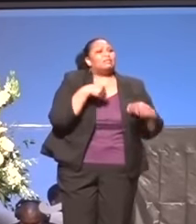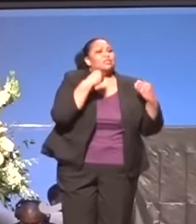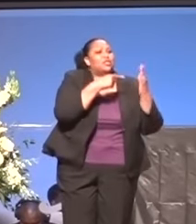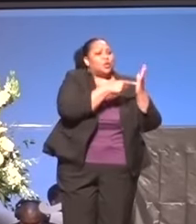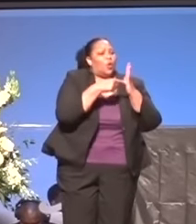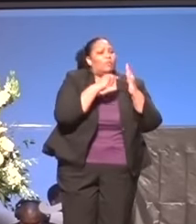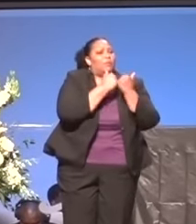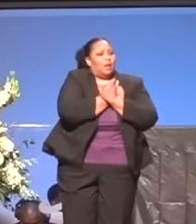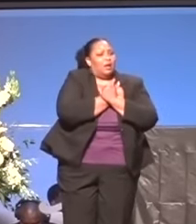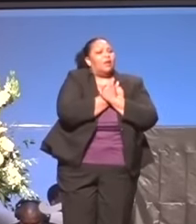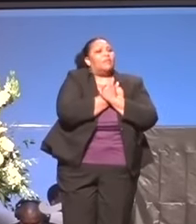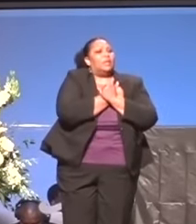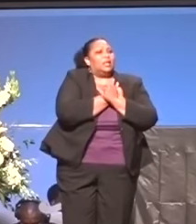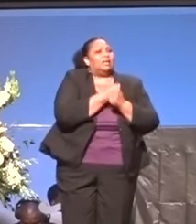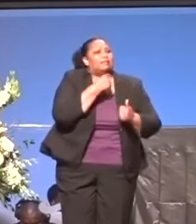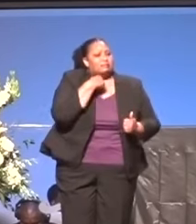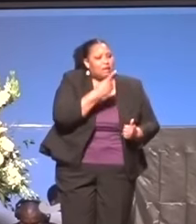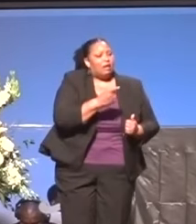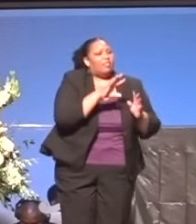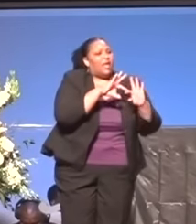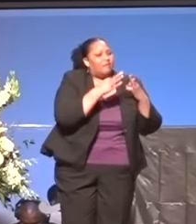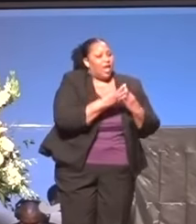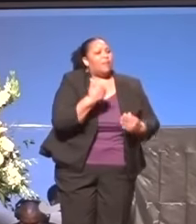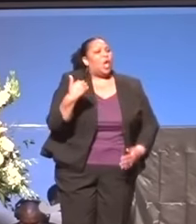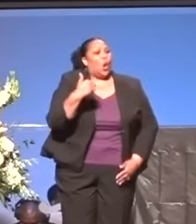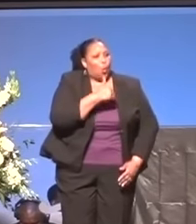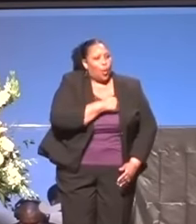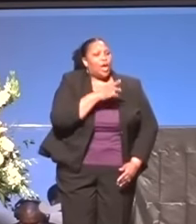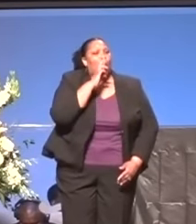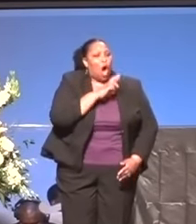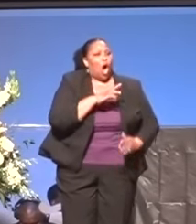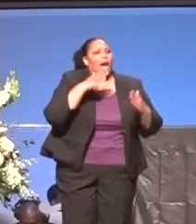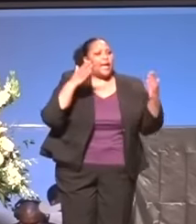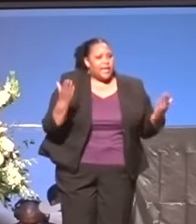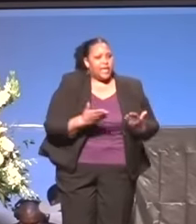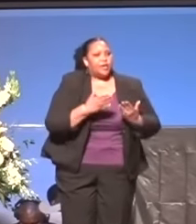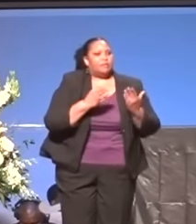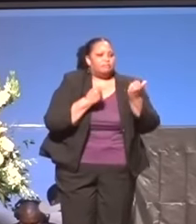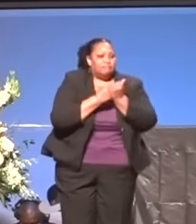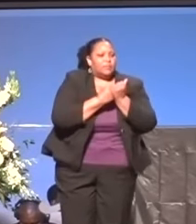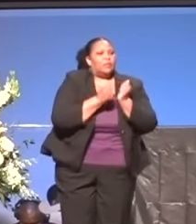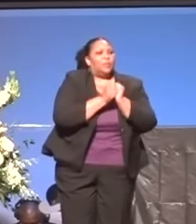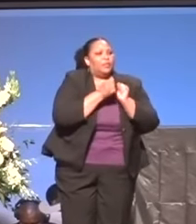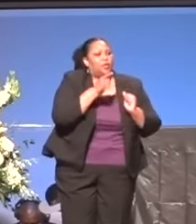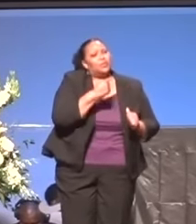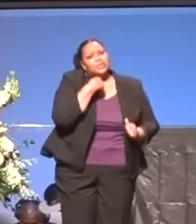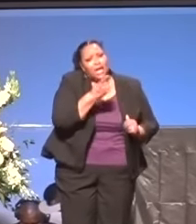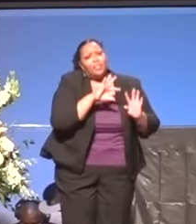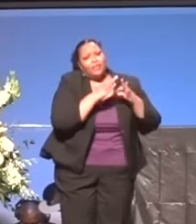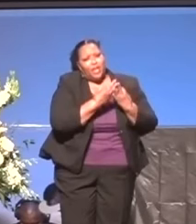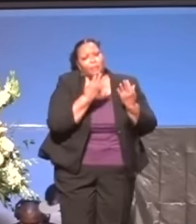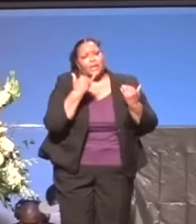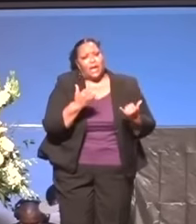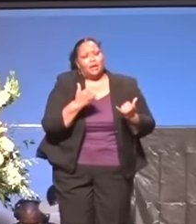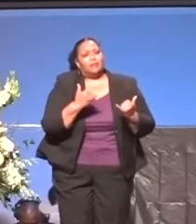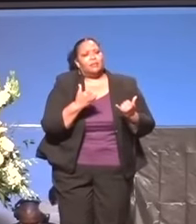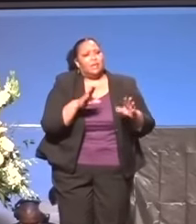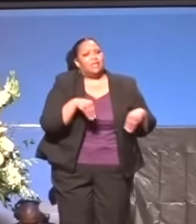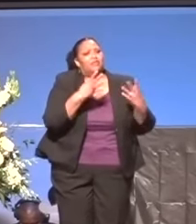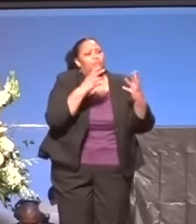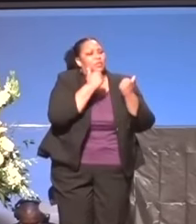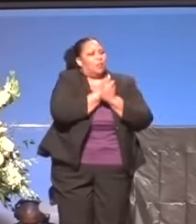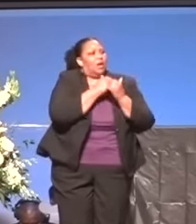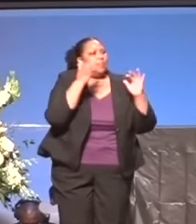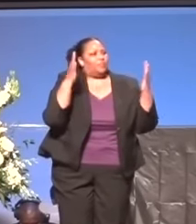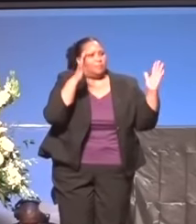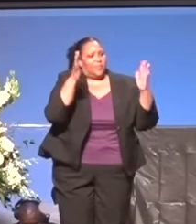some love. Let's say to this family, we are here to stay. Say it for the family, please, with some love. Give them some